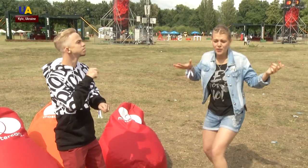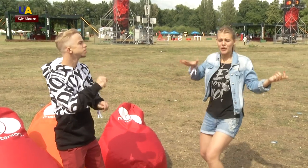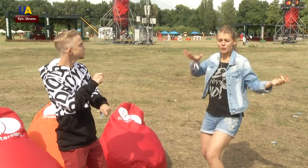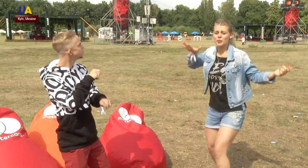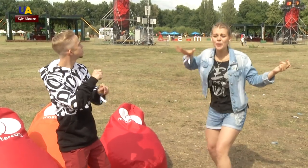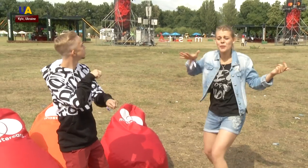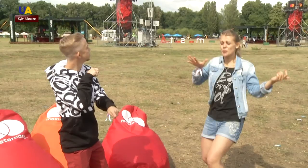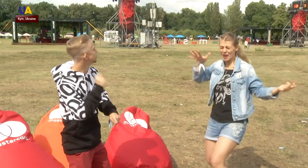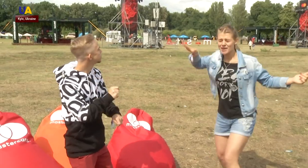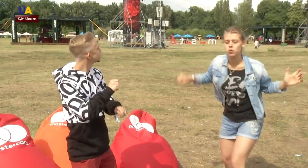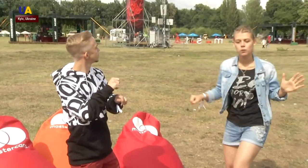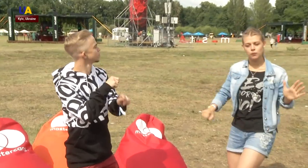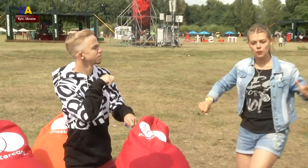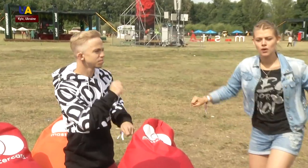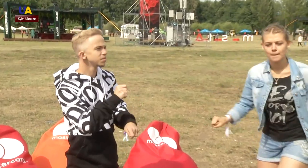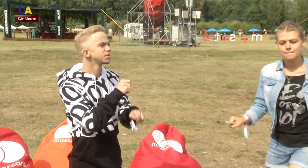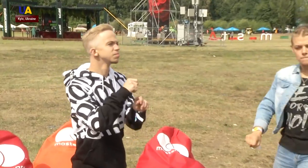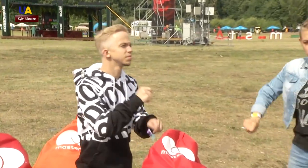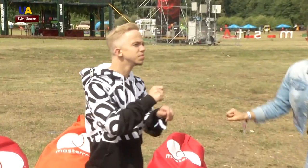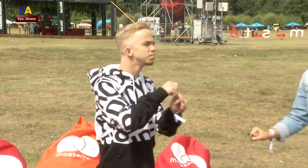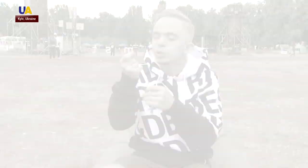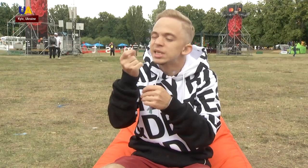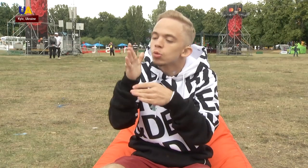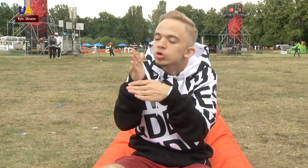Vitaly are mastering music interpretation.